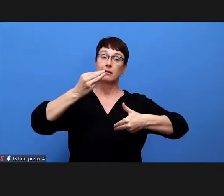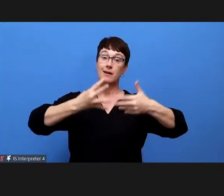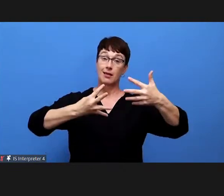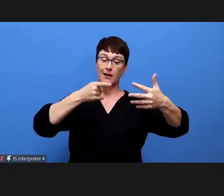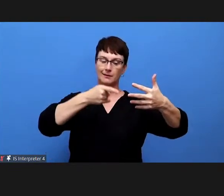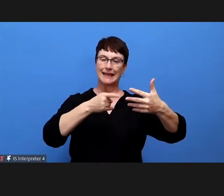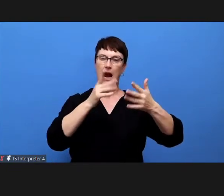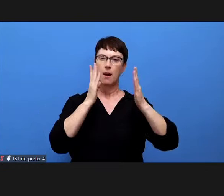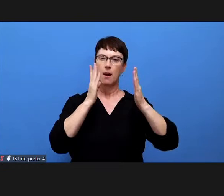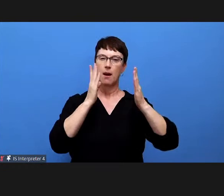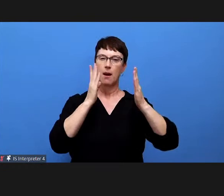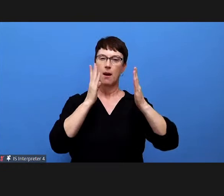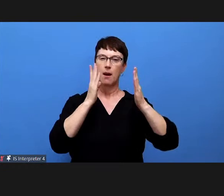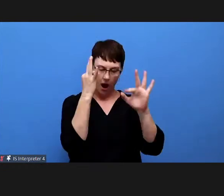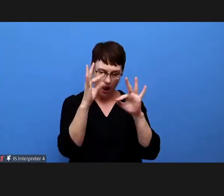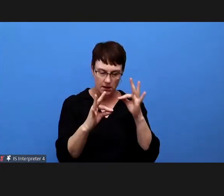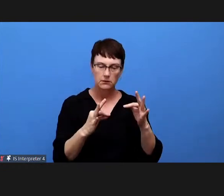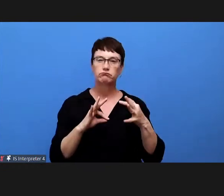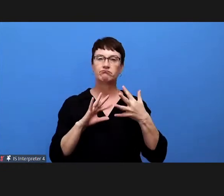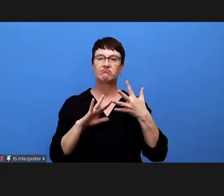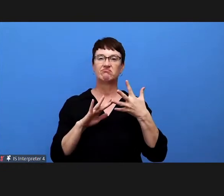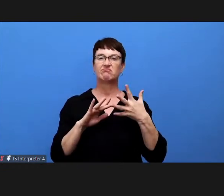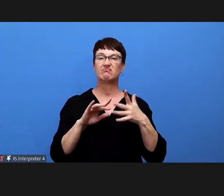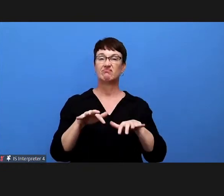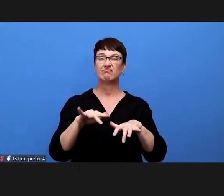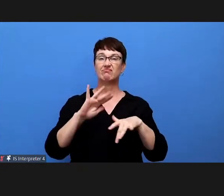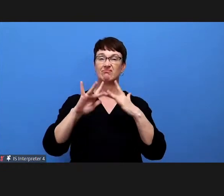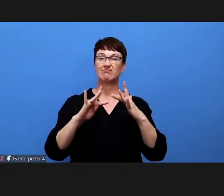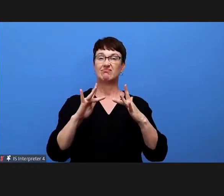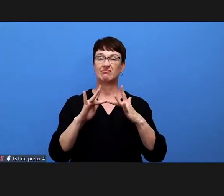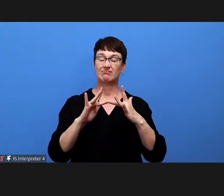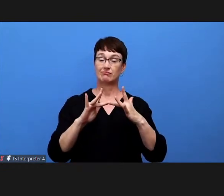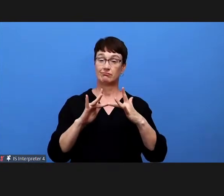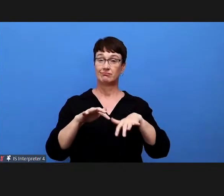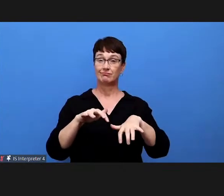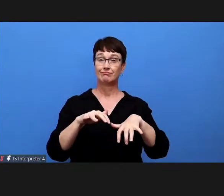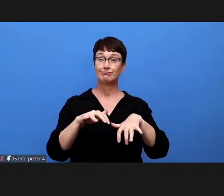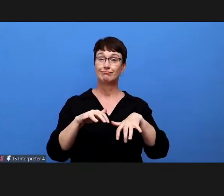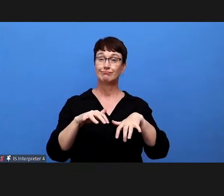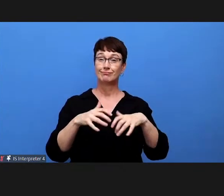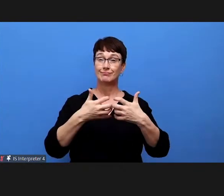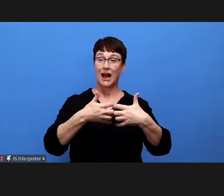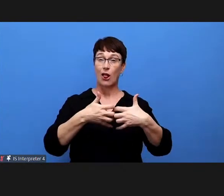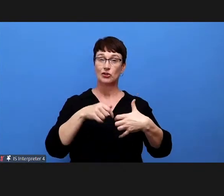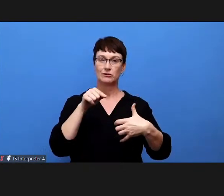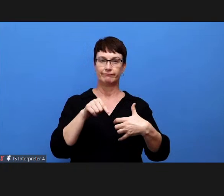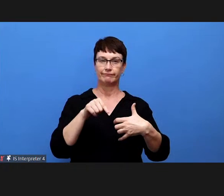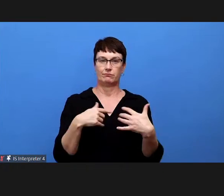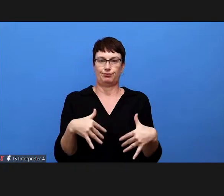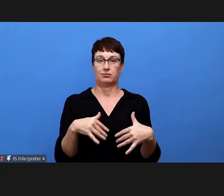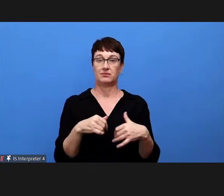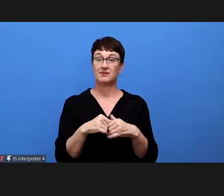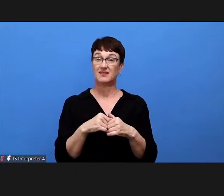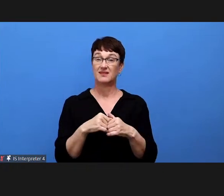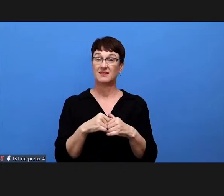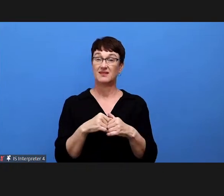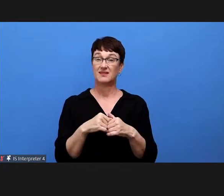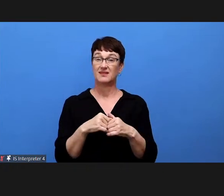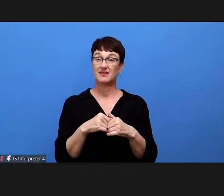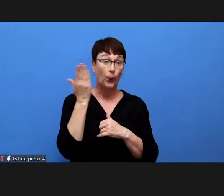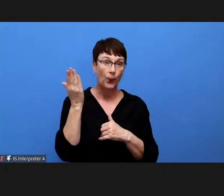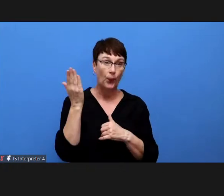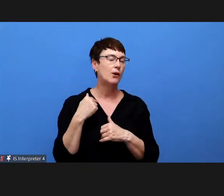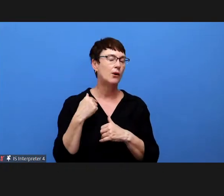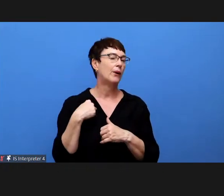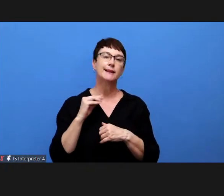quite frankly, lies in the young people, building the capacity for them to take us forward, you know, as we move the Sustainable Development